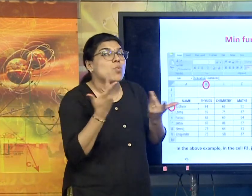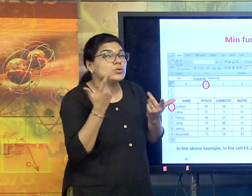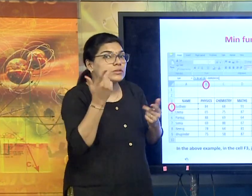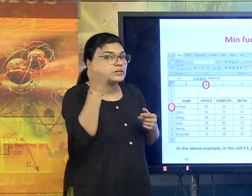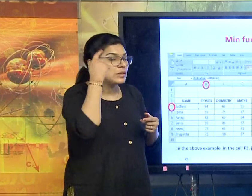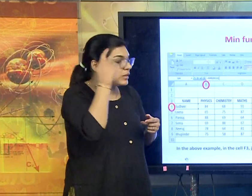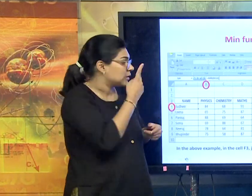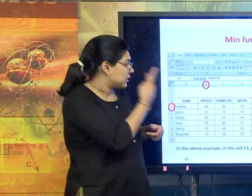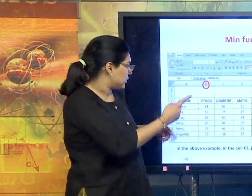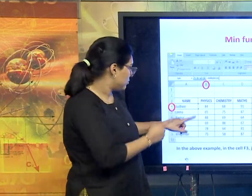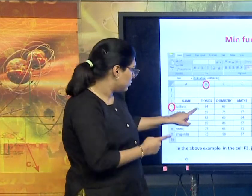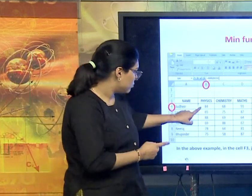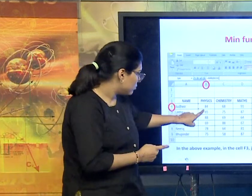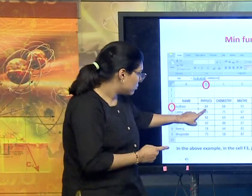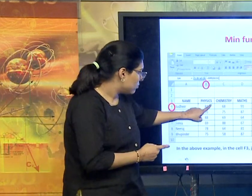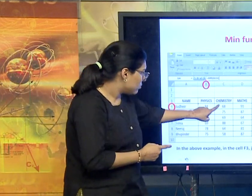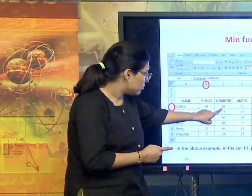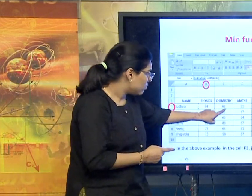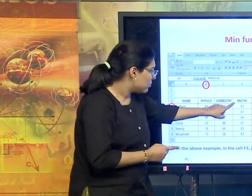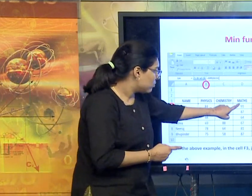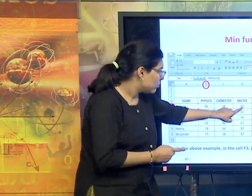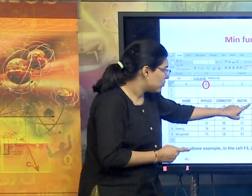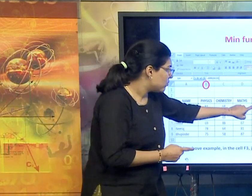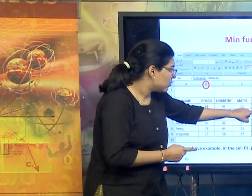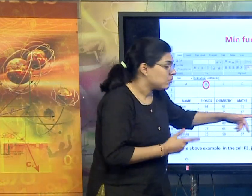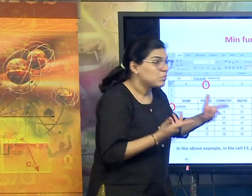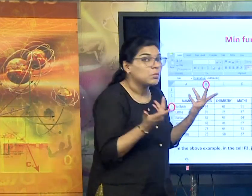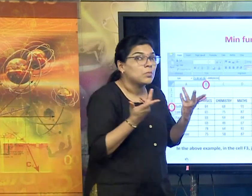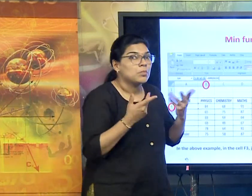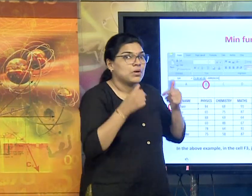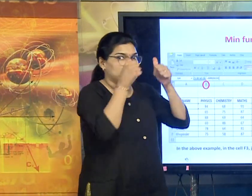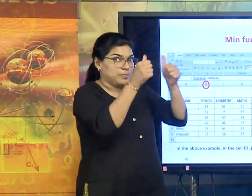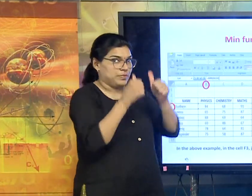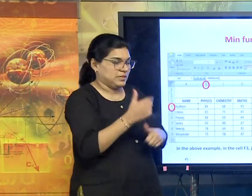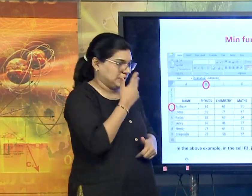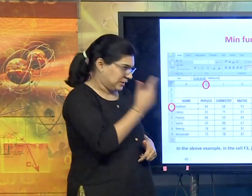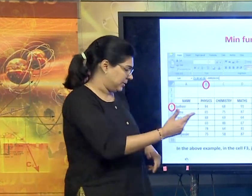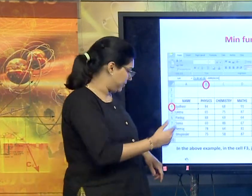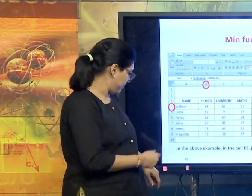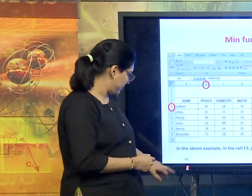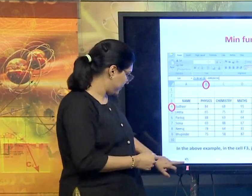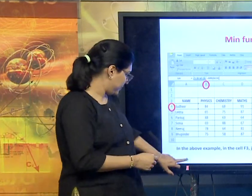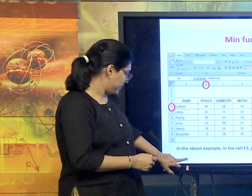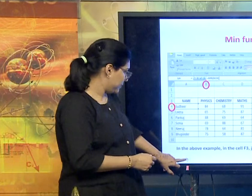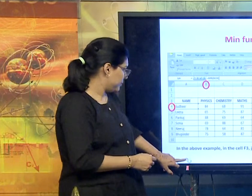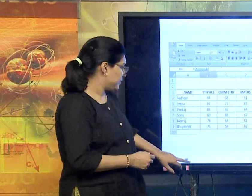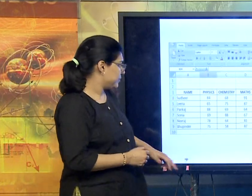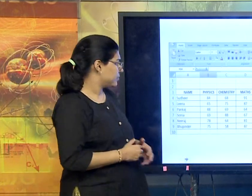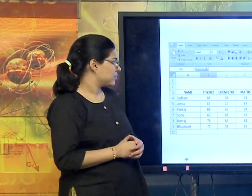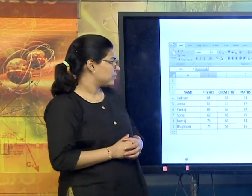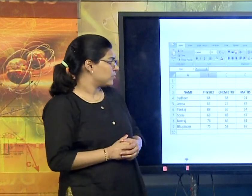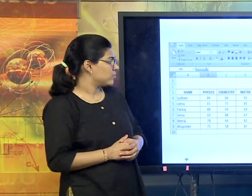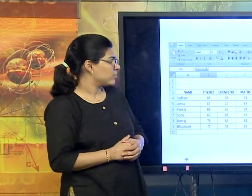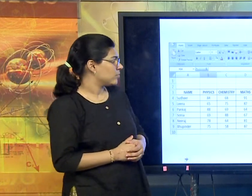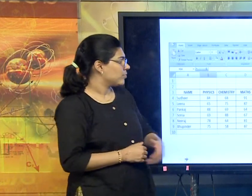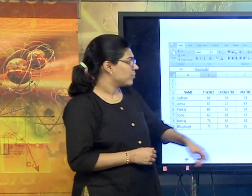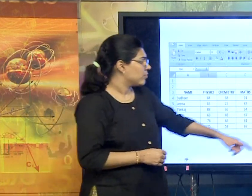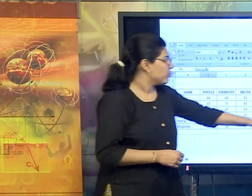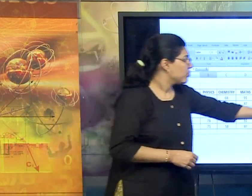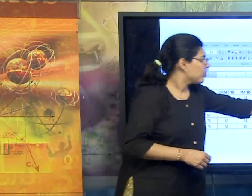because here we are trying to find the total of all those numbers which are less than some